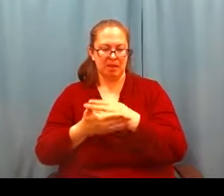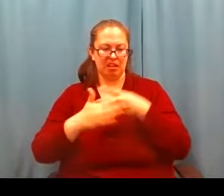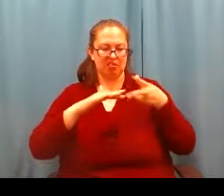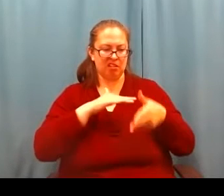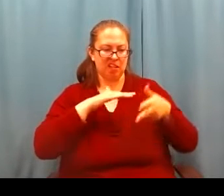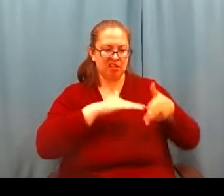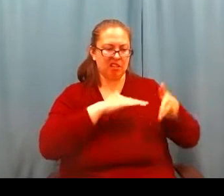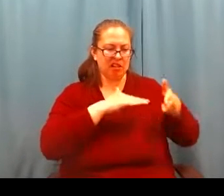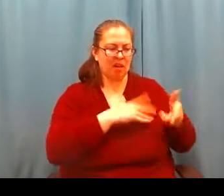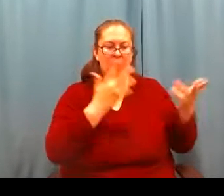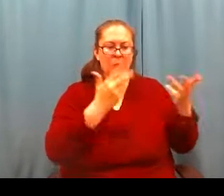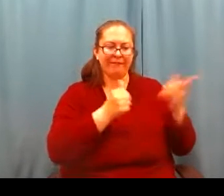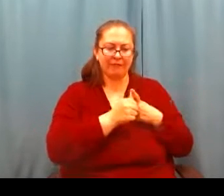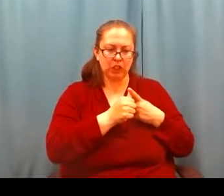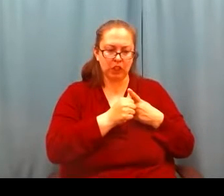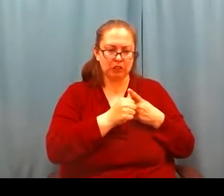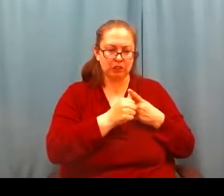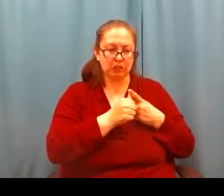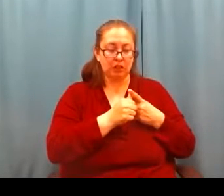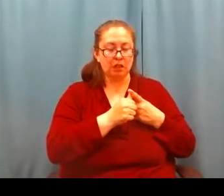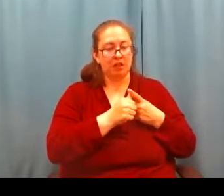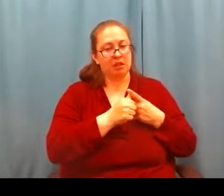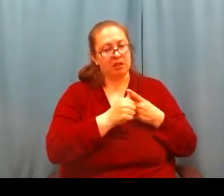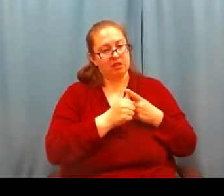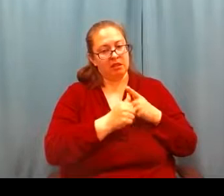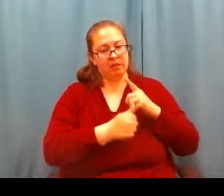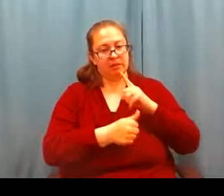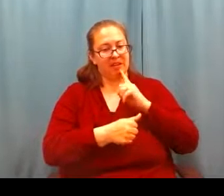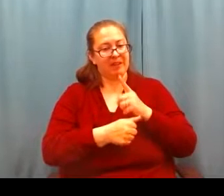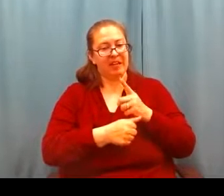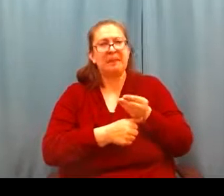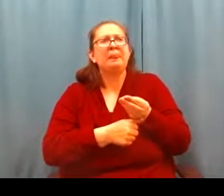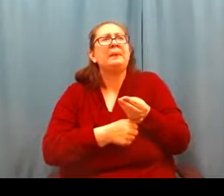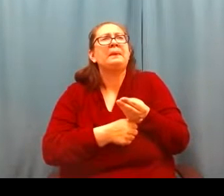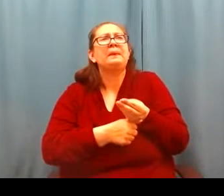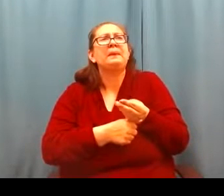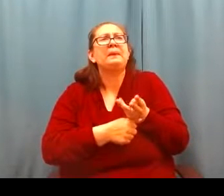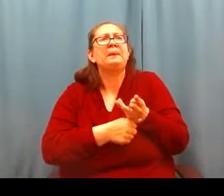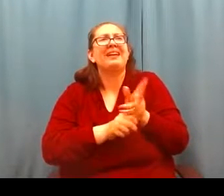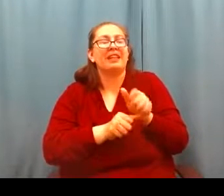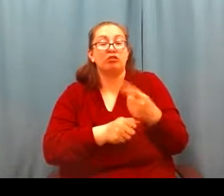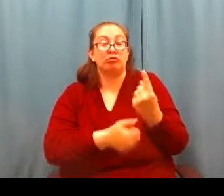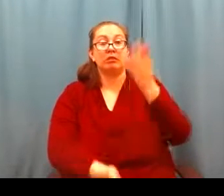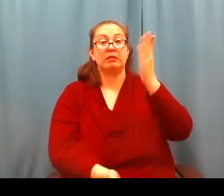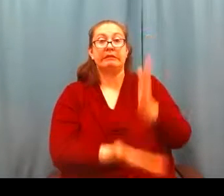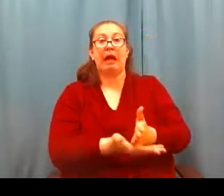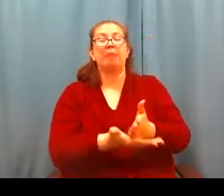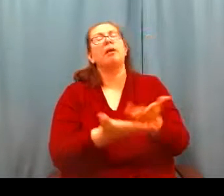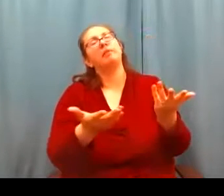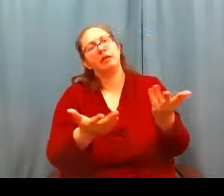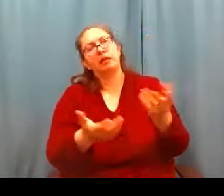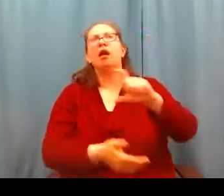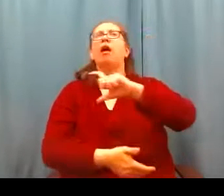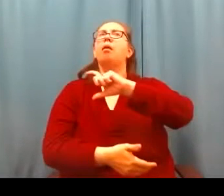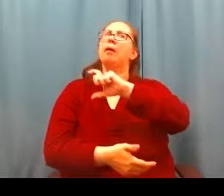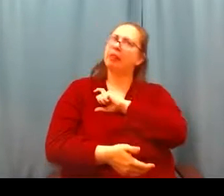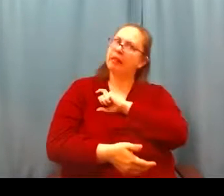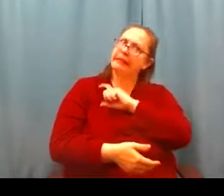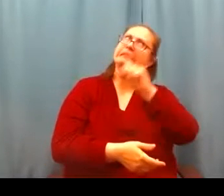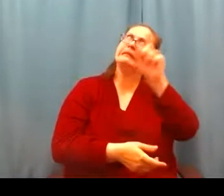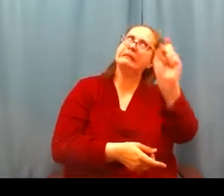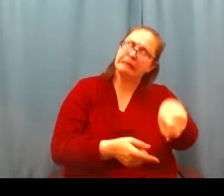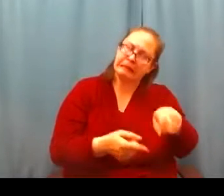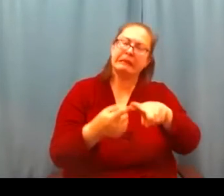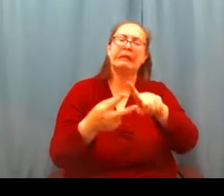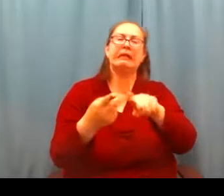There are very few things that we can actually stop doing. Of course, we need police services. Of course, we